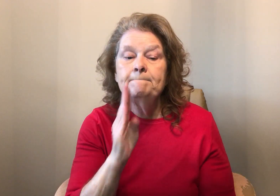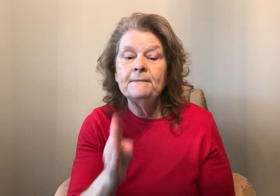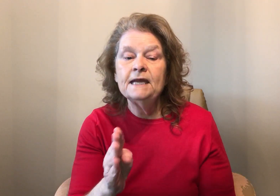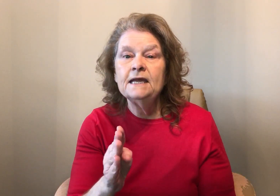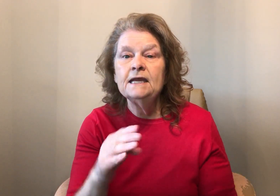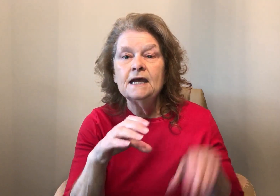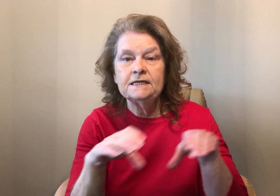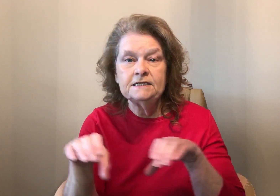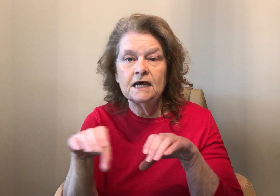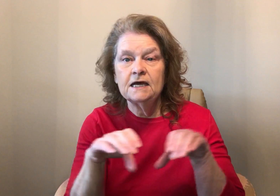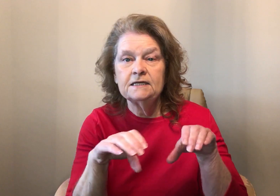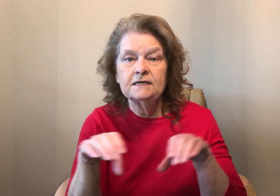be done.